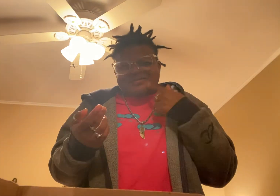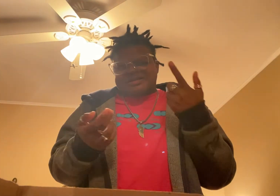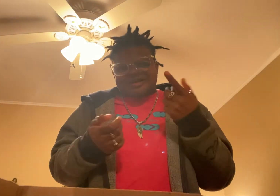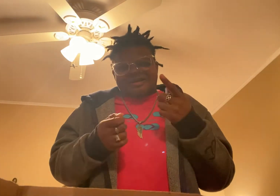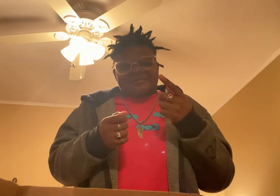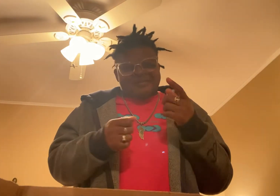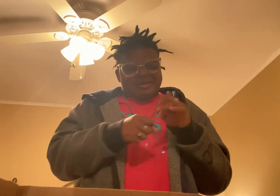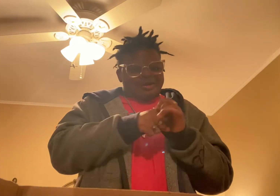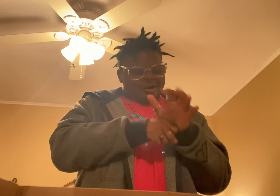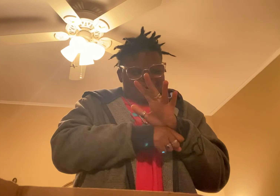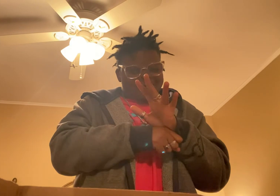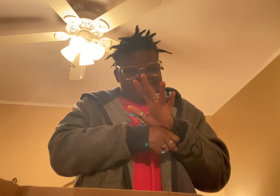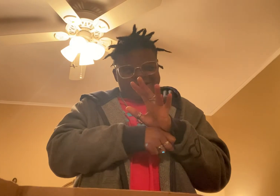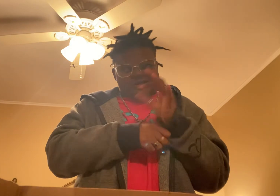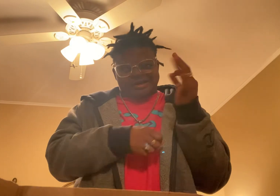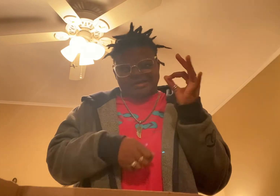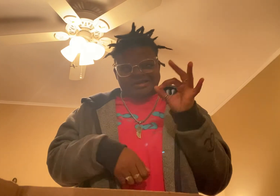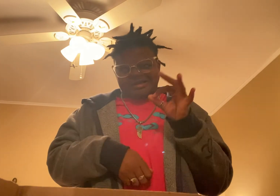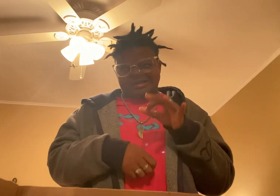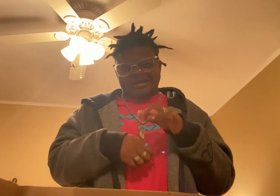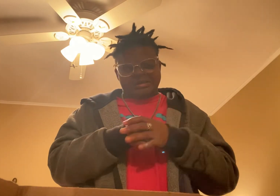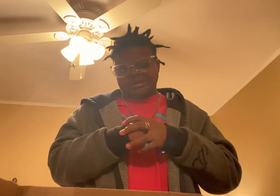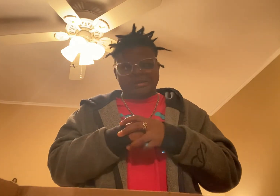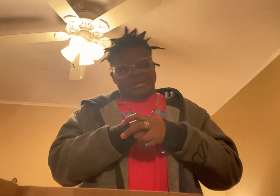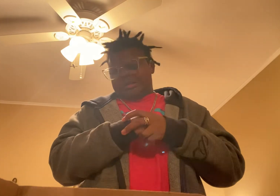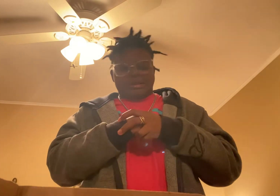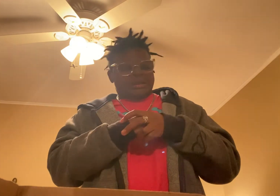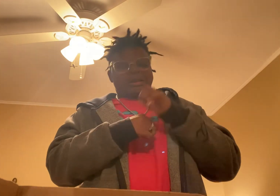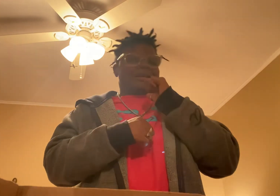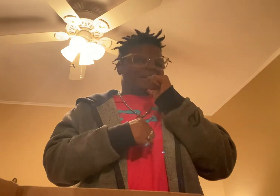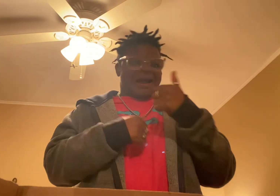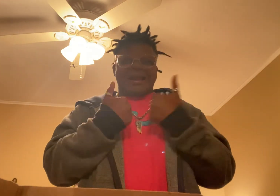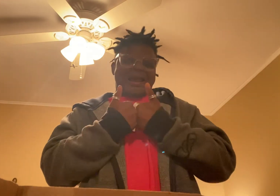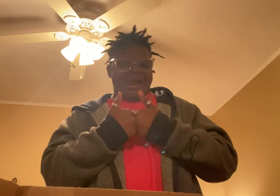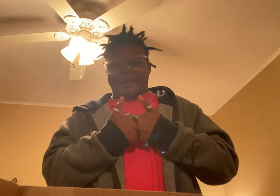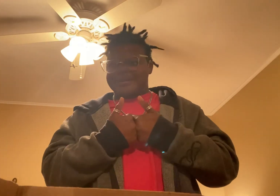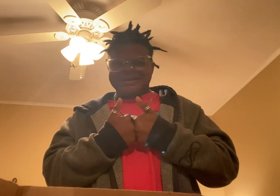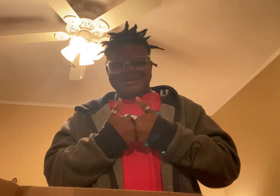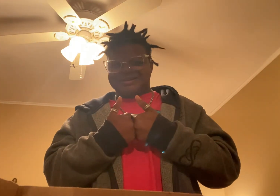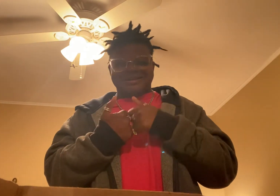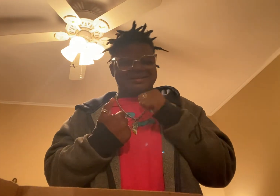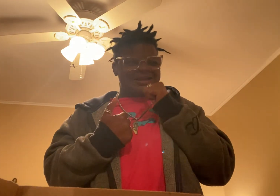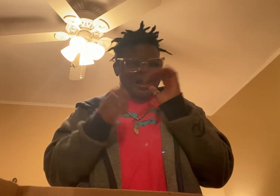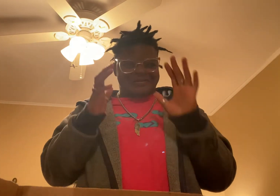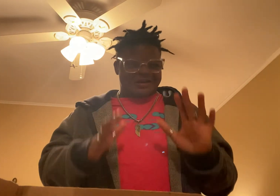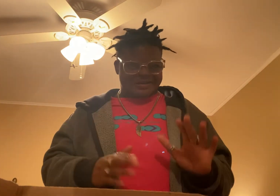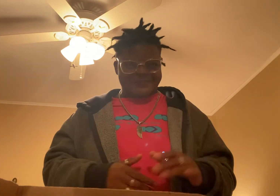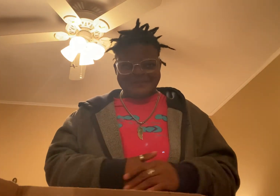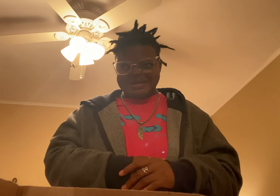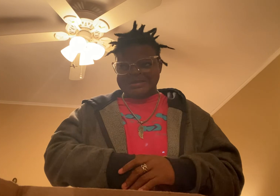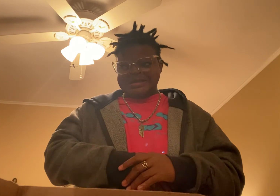tell you, COVID-19 is not a game. It's not great.